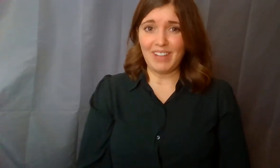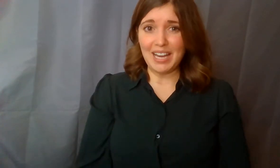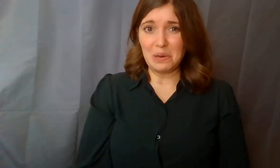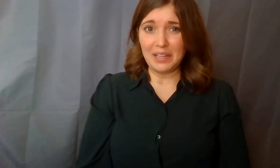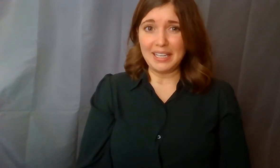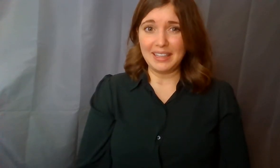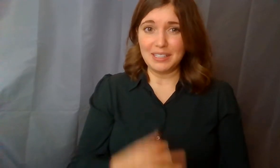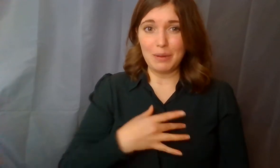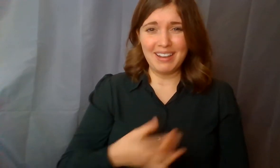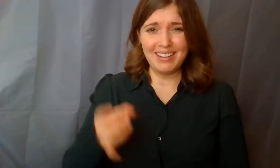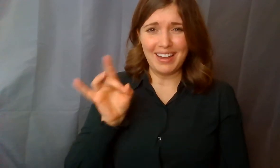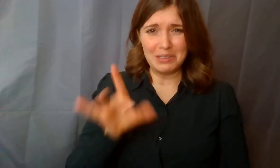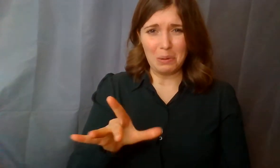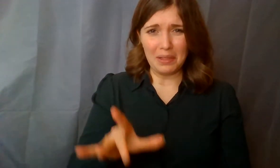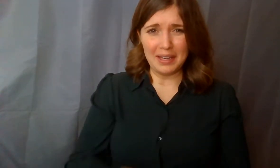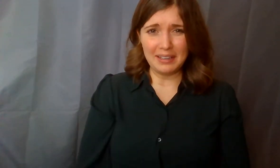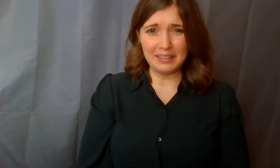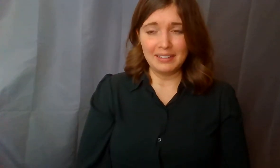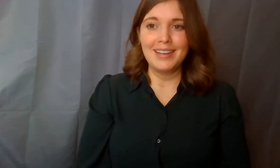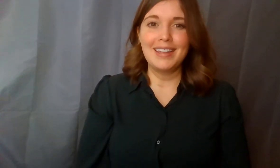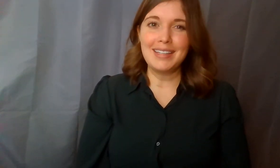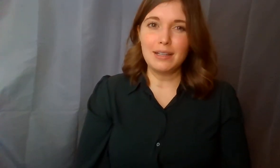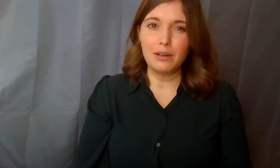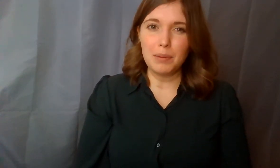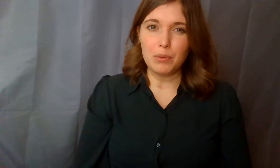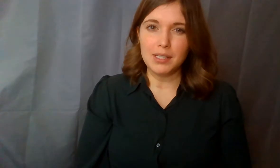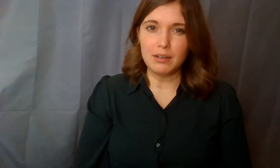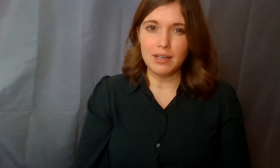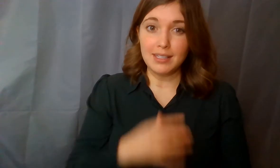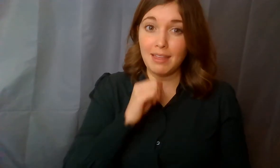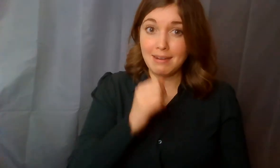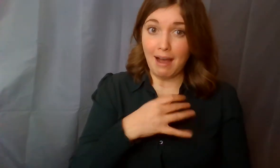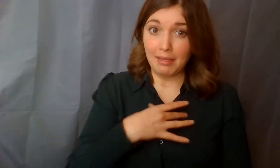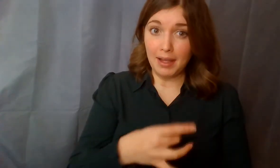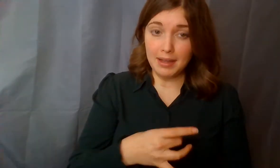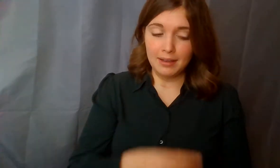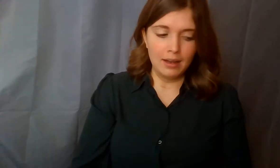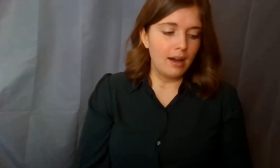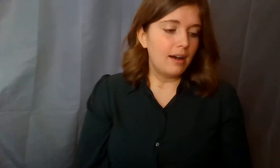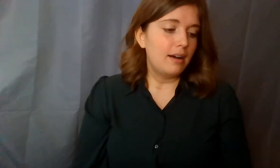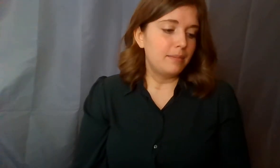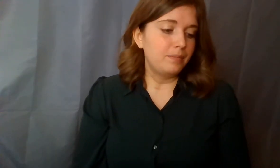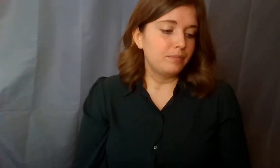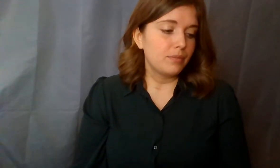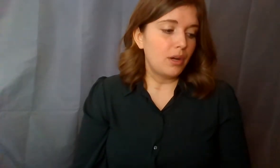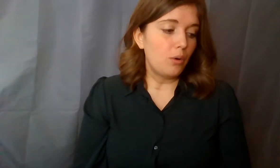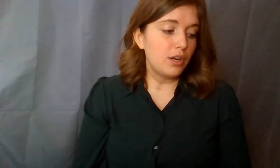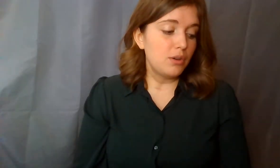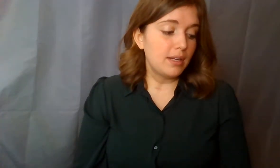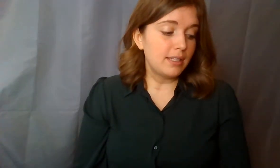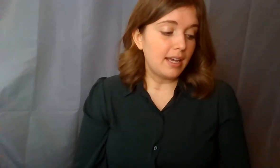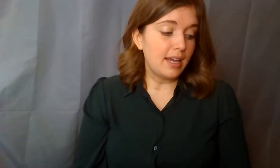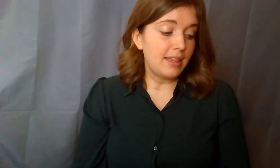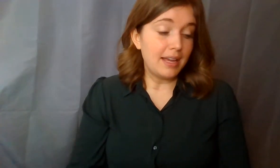I don't like it this way. I don't like it. And that's a little bit more serious than the not like. Or you can say that